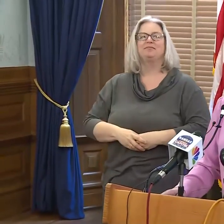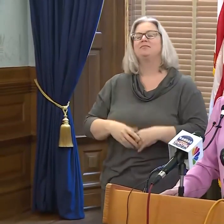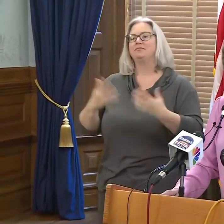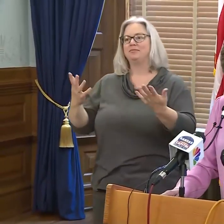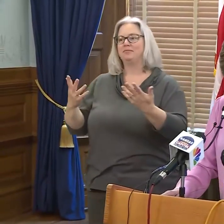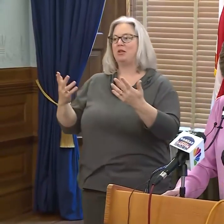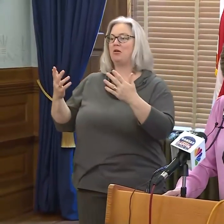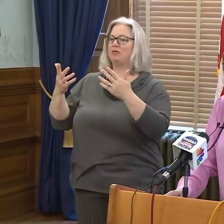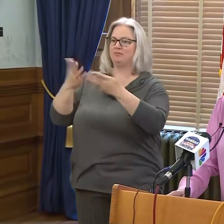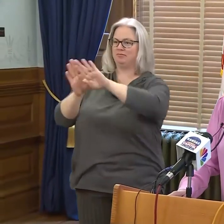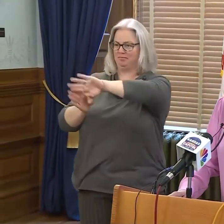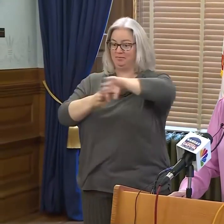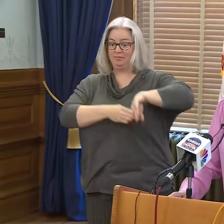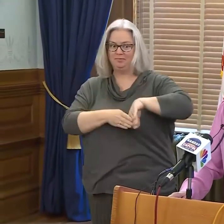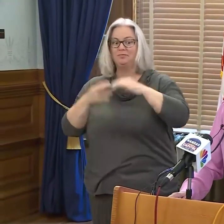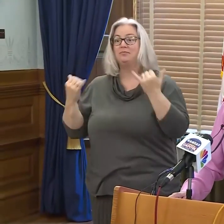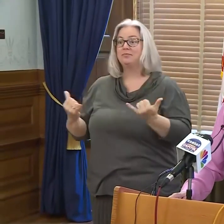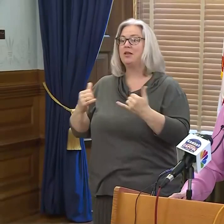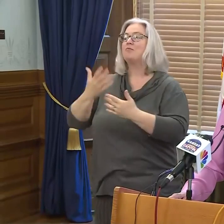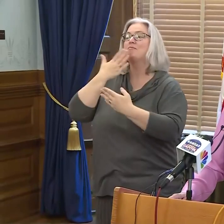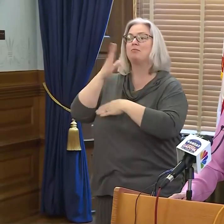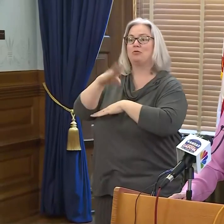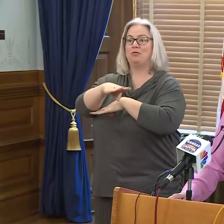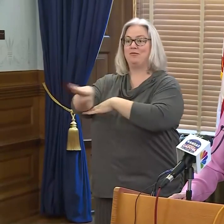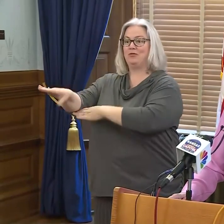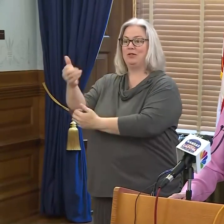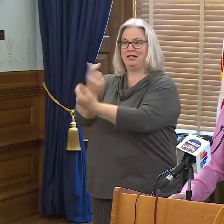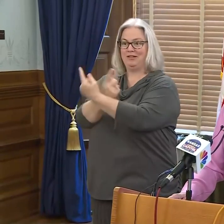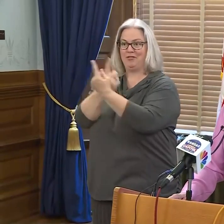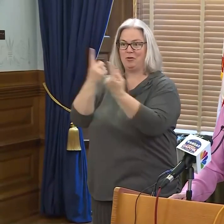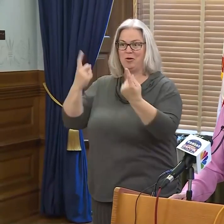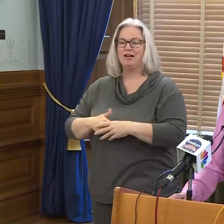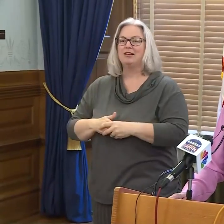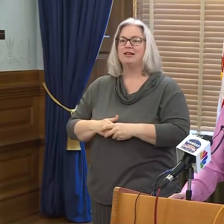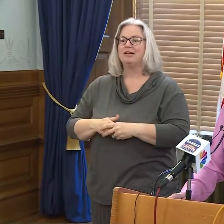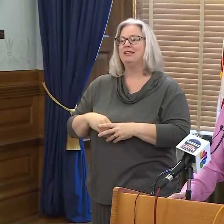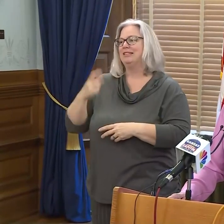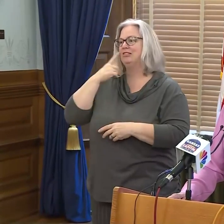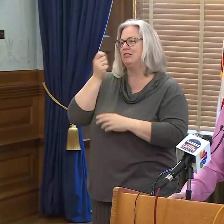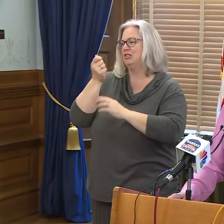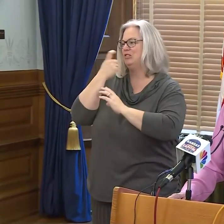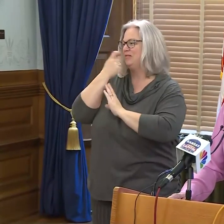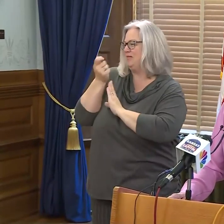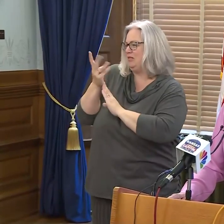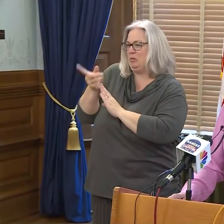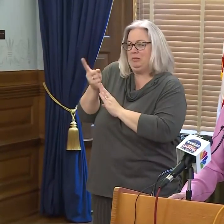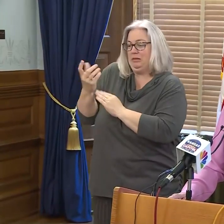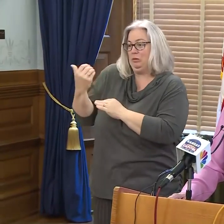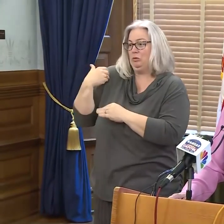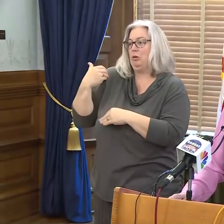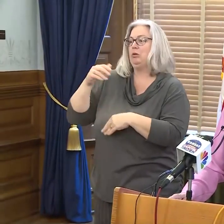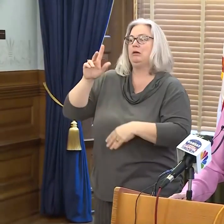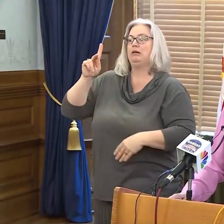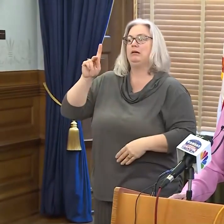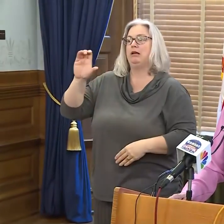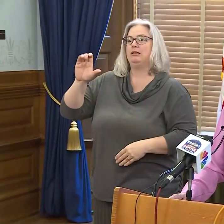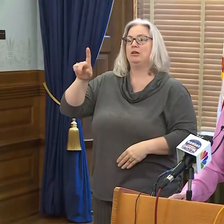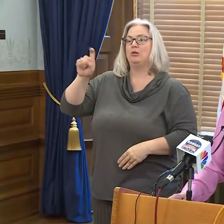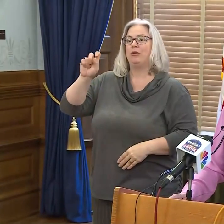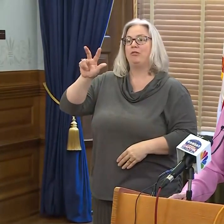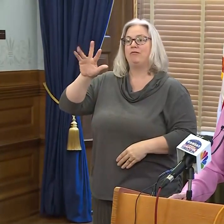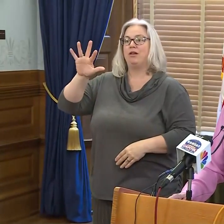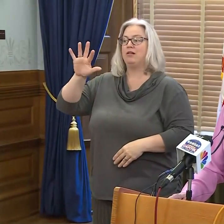So with that, good afternoon, everybody. Just a few minutes ago, a